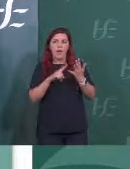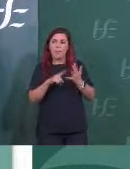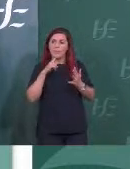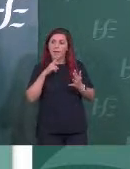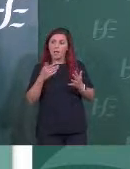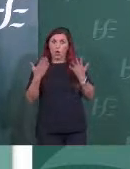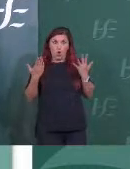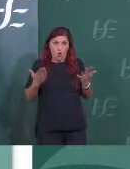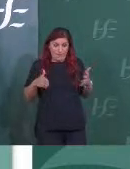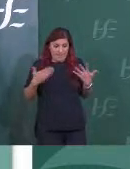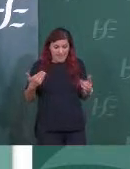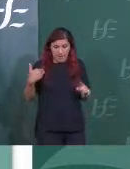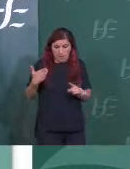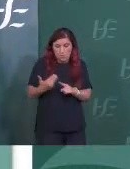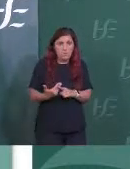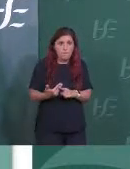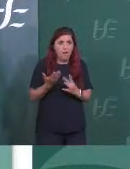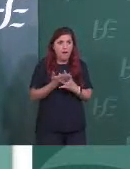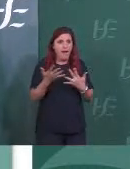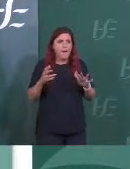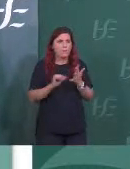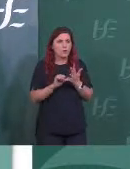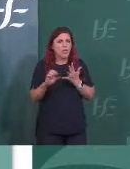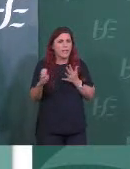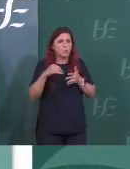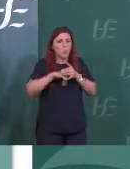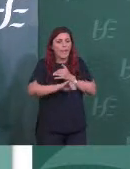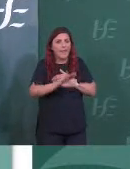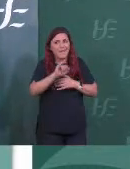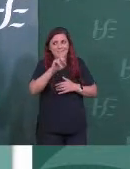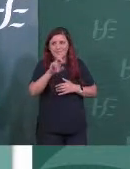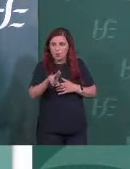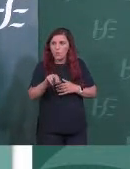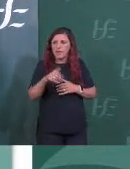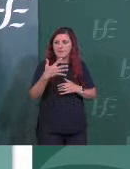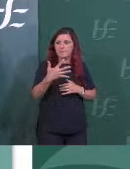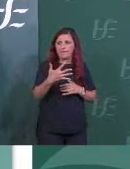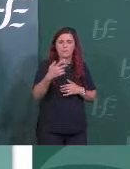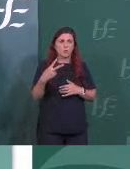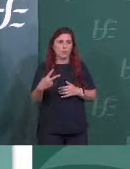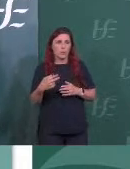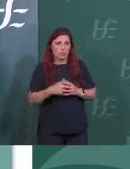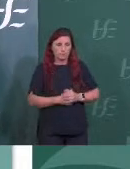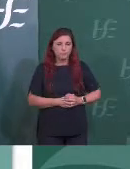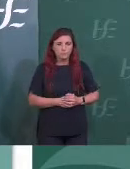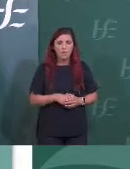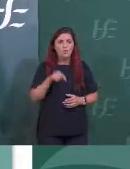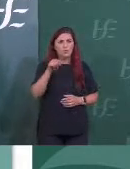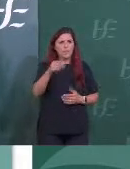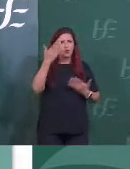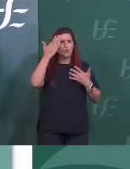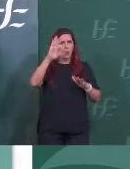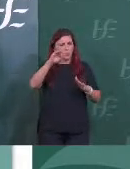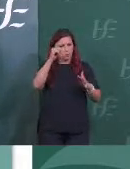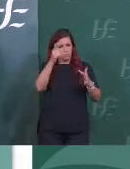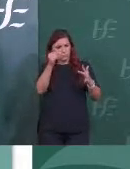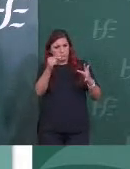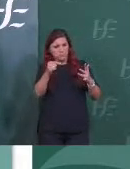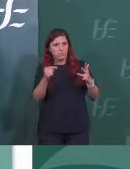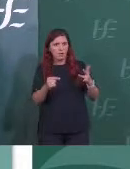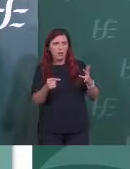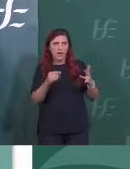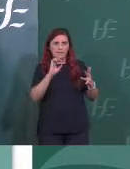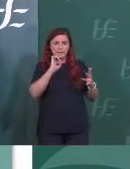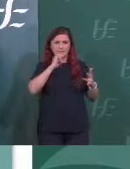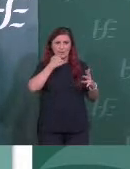52. So what this shows is, it implies at least, that the unprotected younger age groups are still at risk of